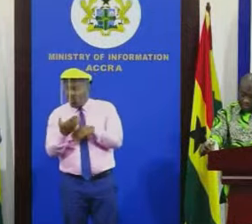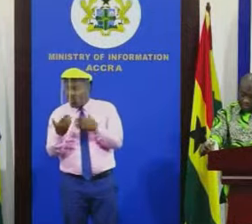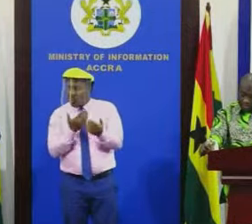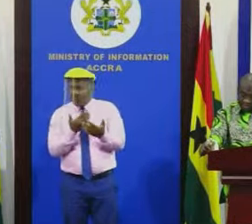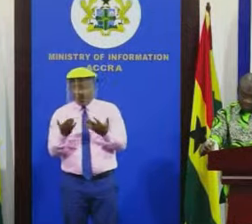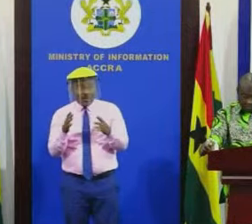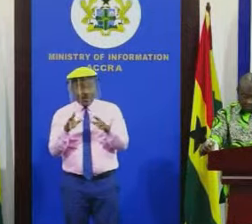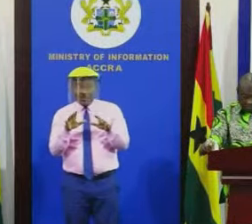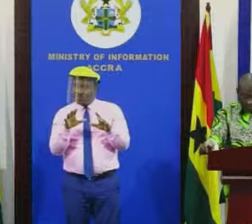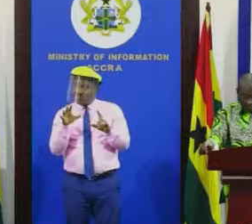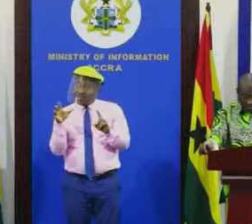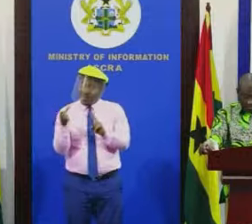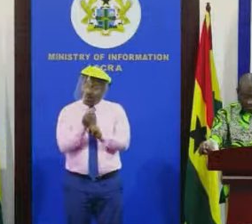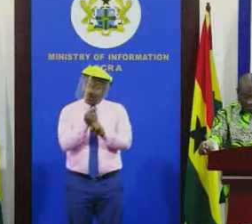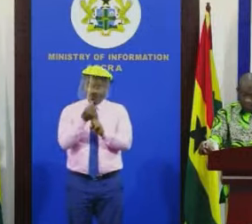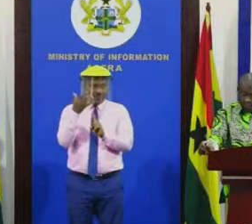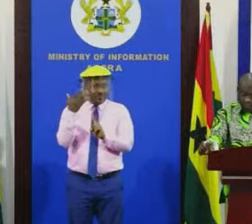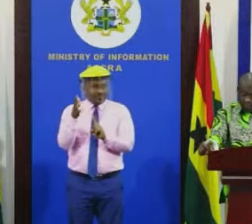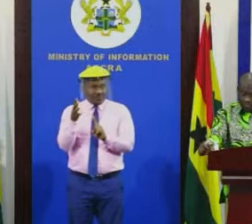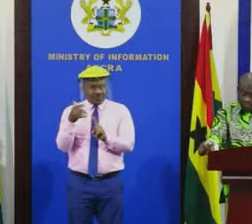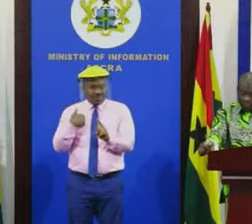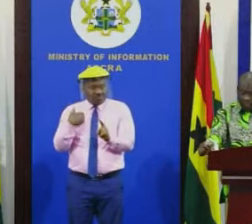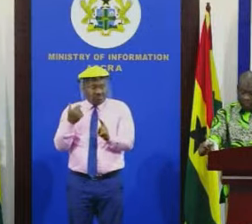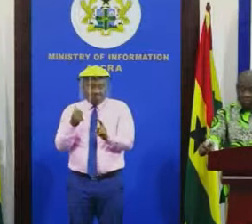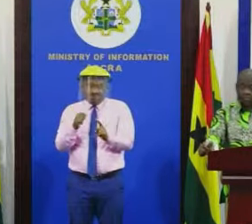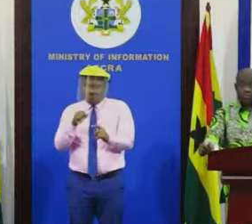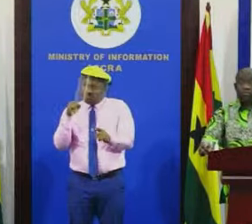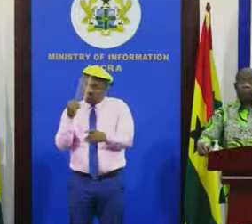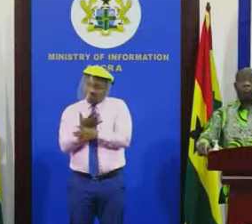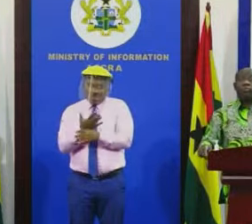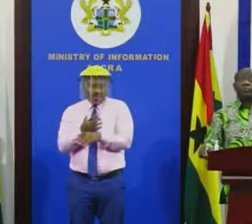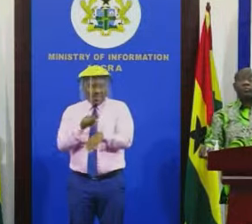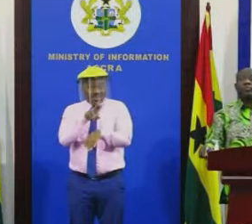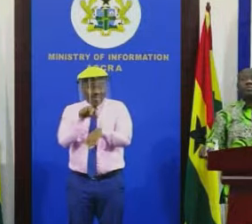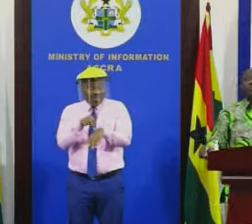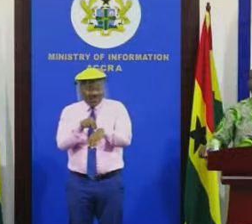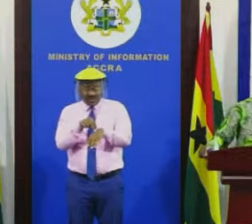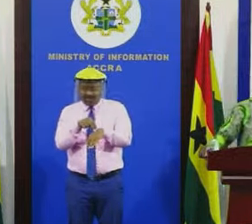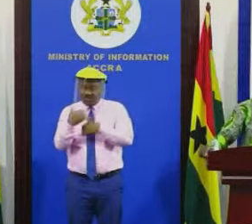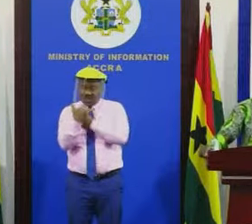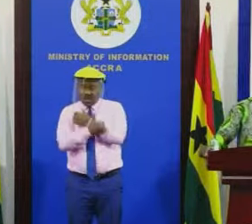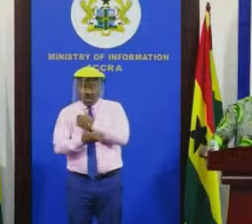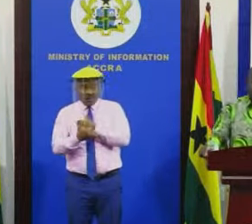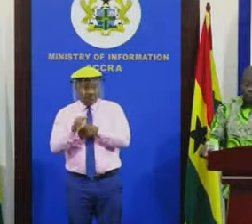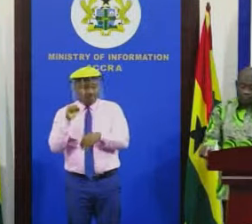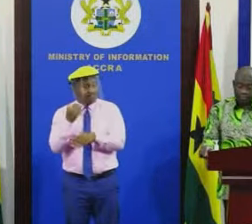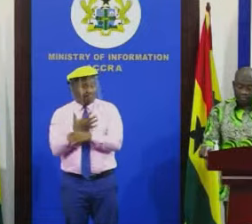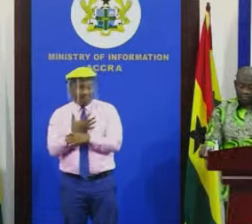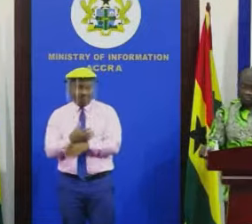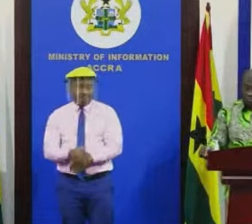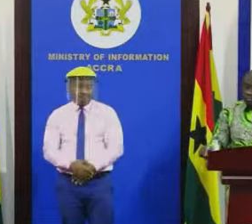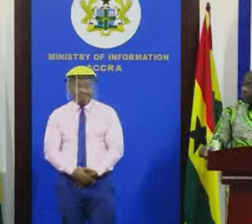whatever. So nationality is not of interest as far as fighting crime is concerned.